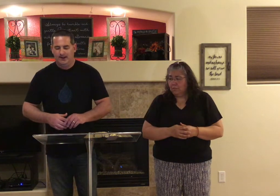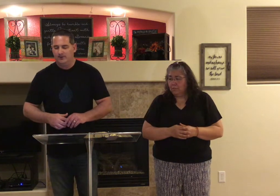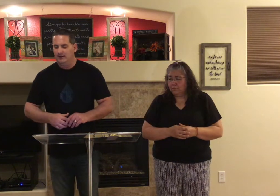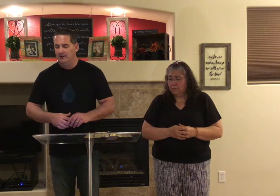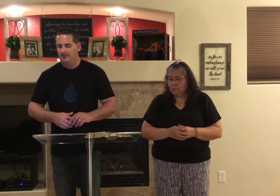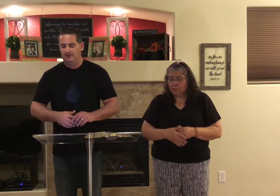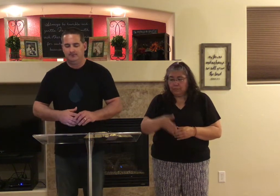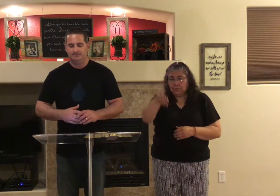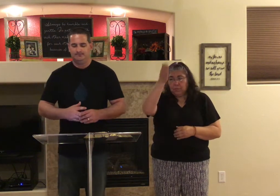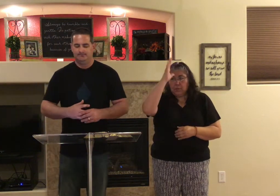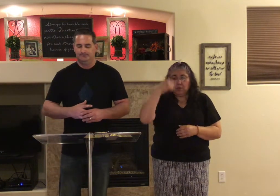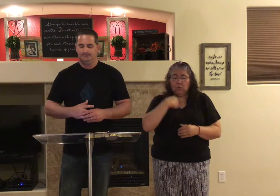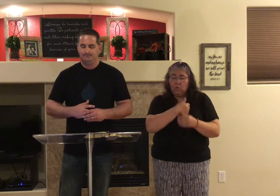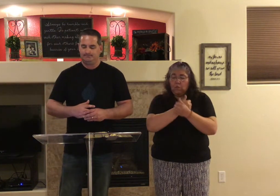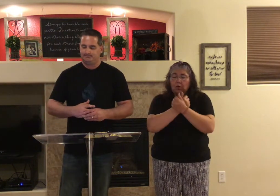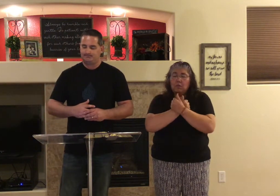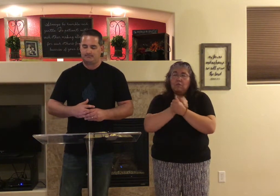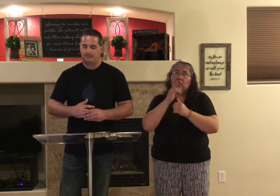And Father, we love you.